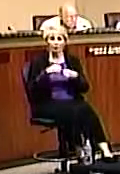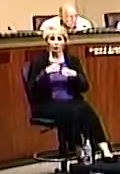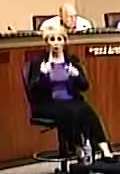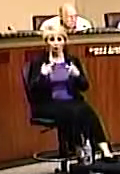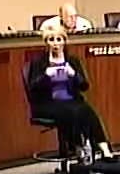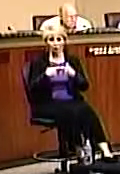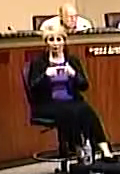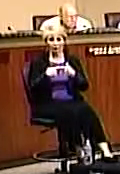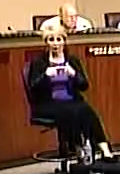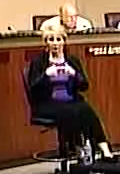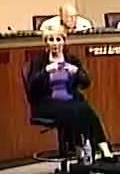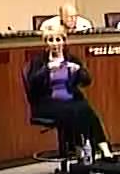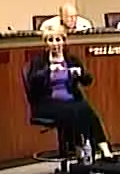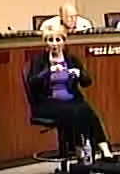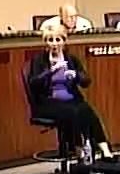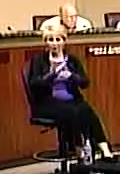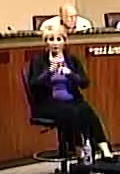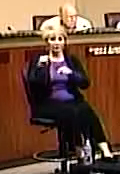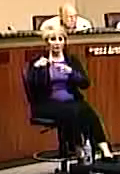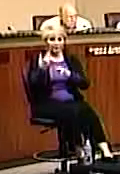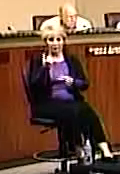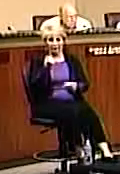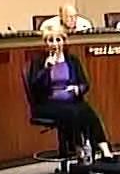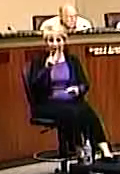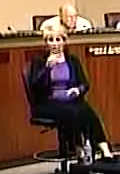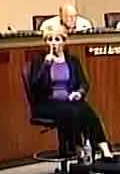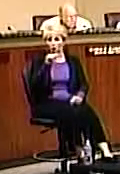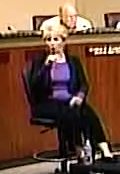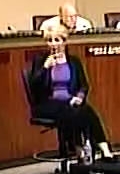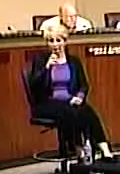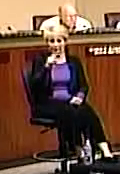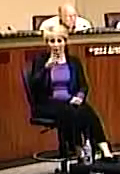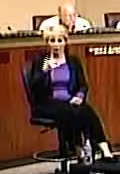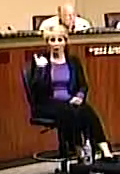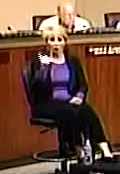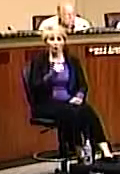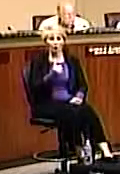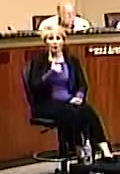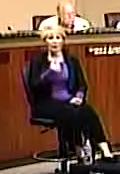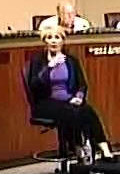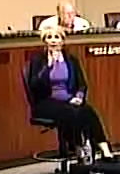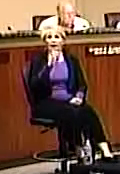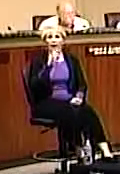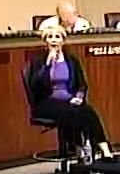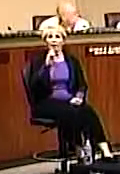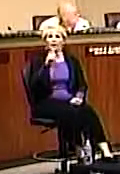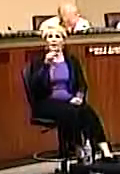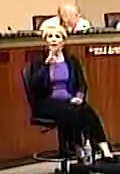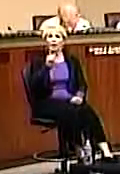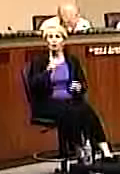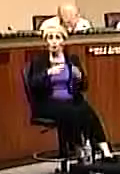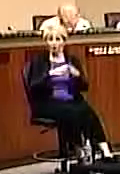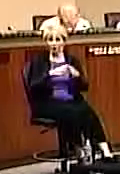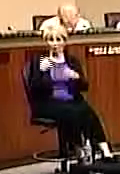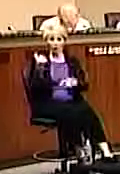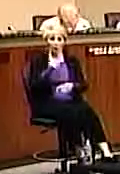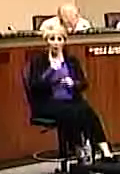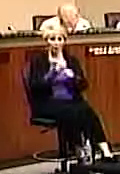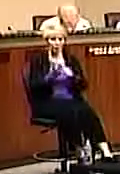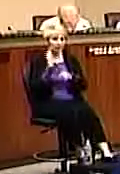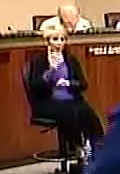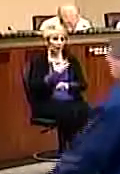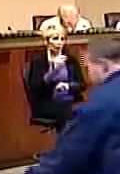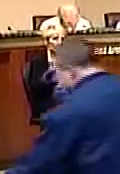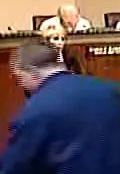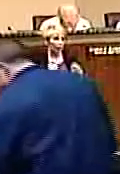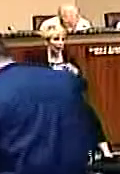utility deposit business since the early 20th century. We were an early electricity because we produced our own